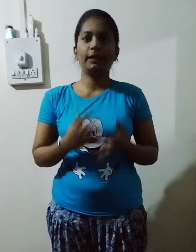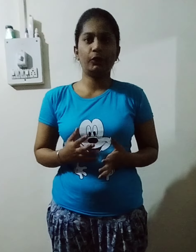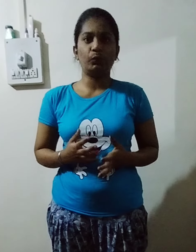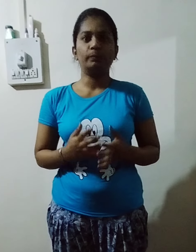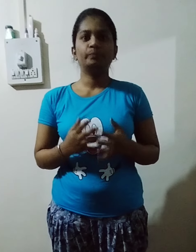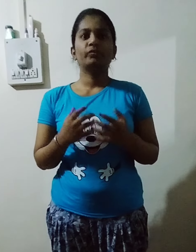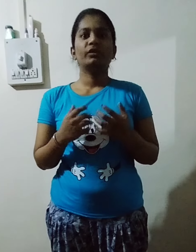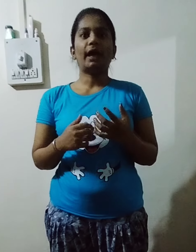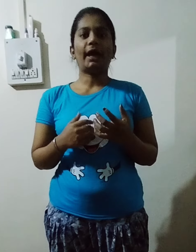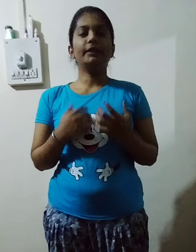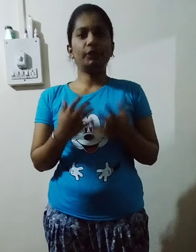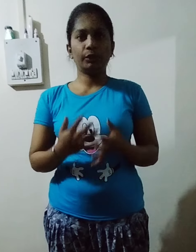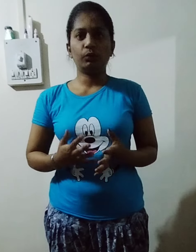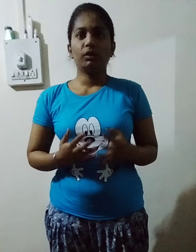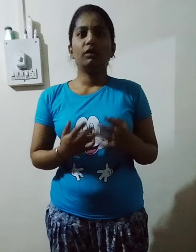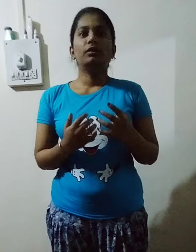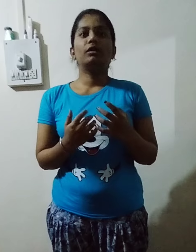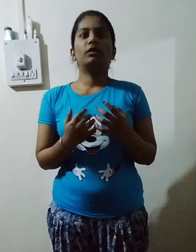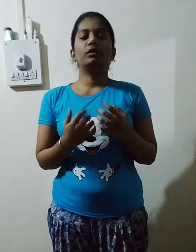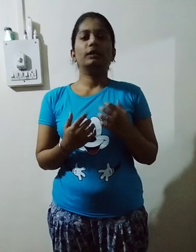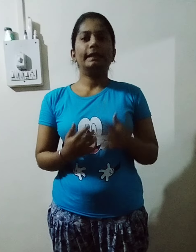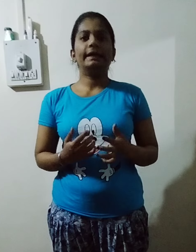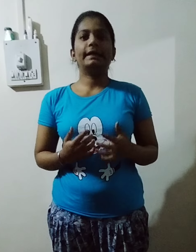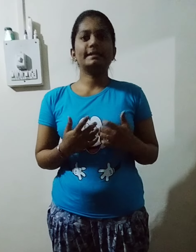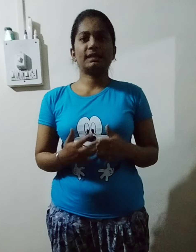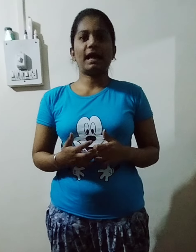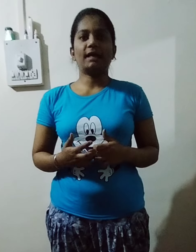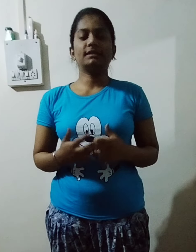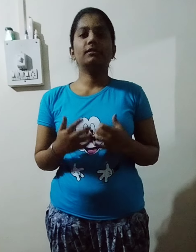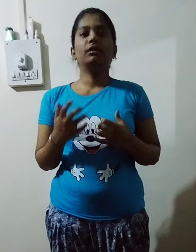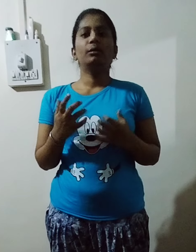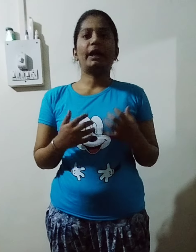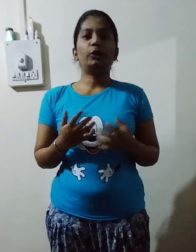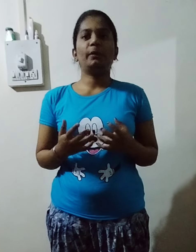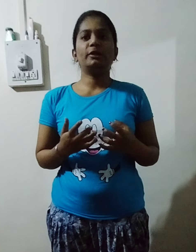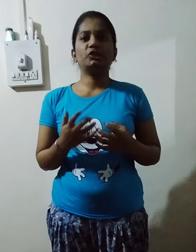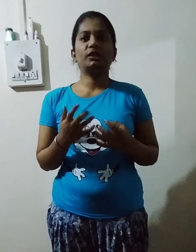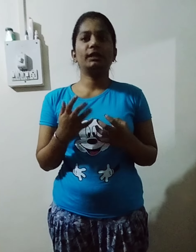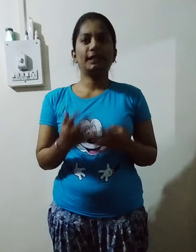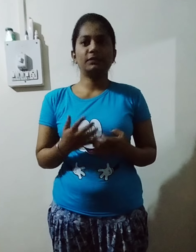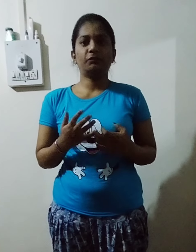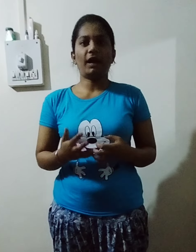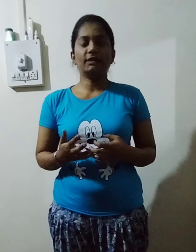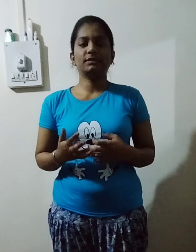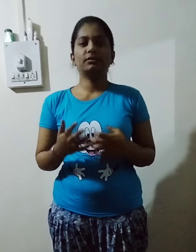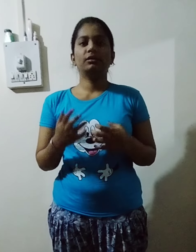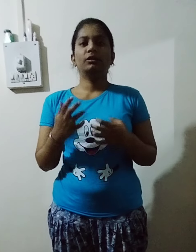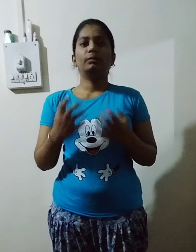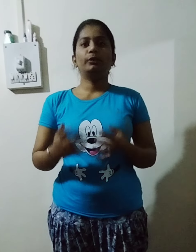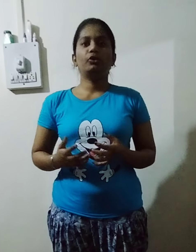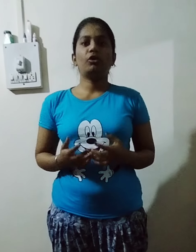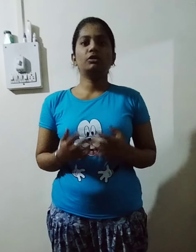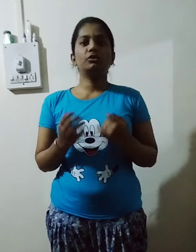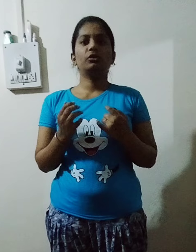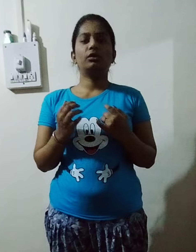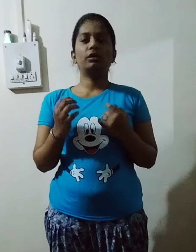DQ and queue. Linked list class manipulation is fast because when